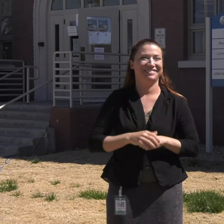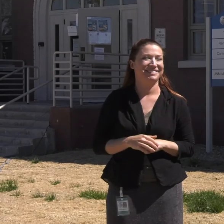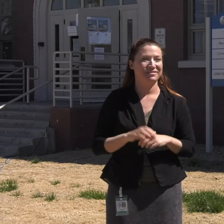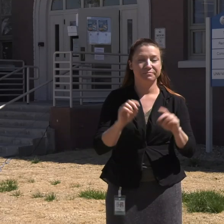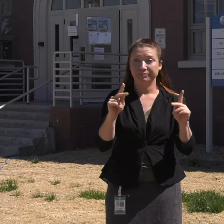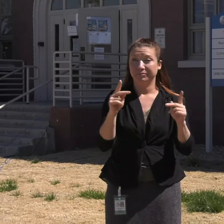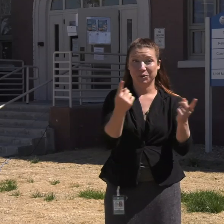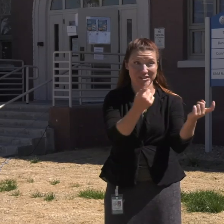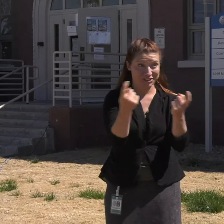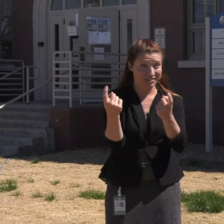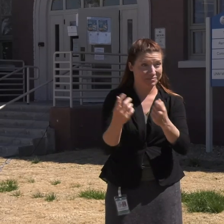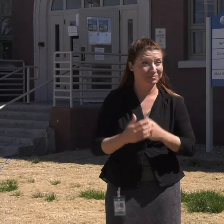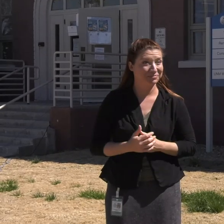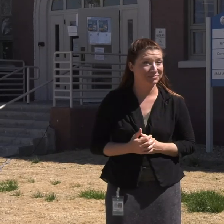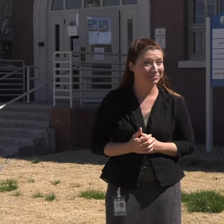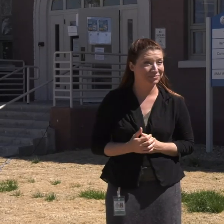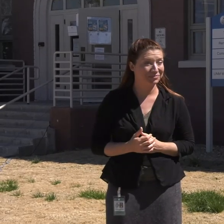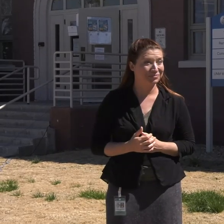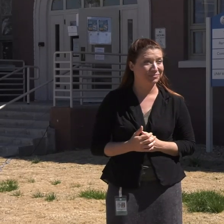questions on this?